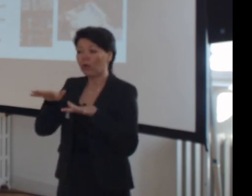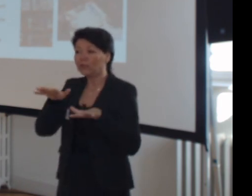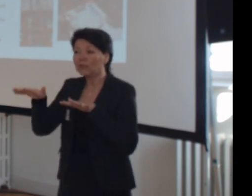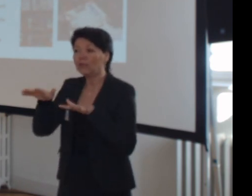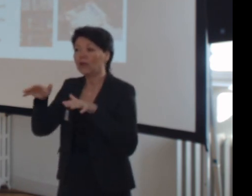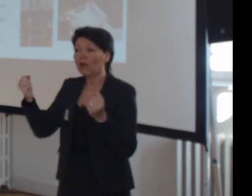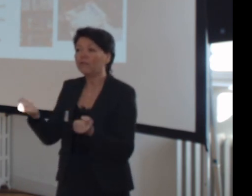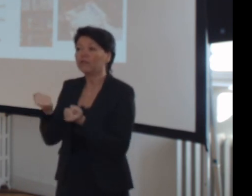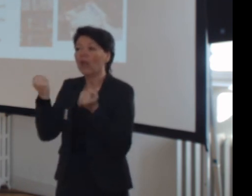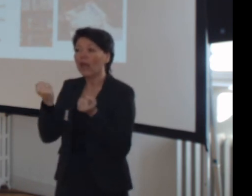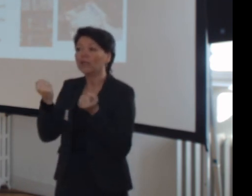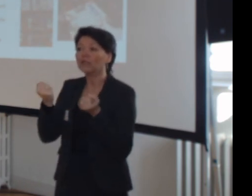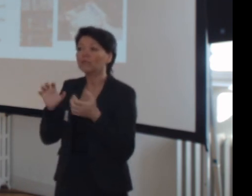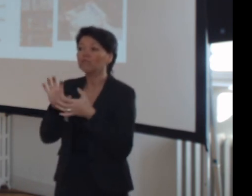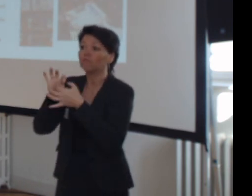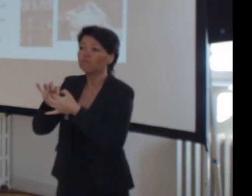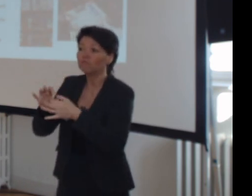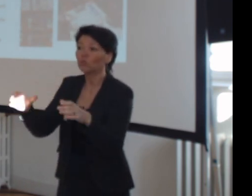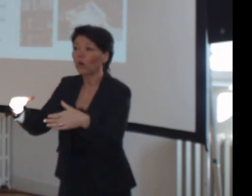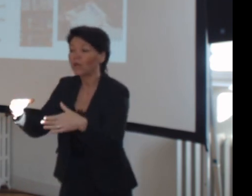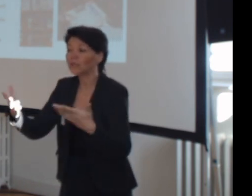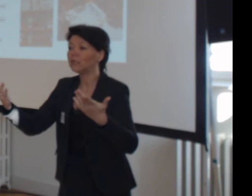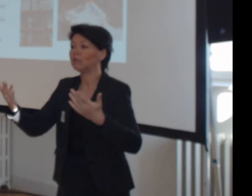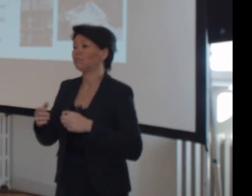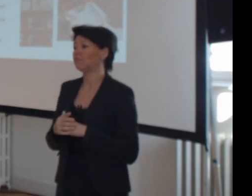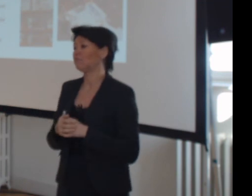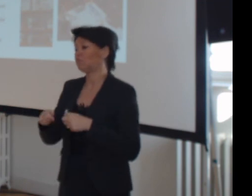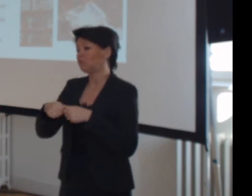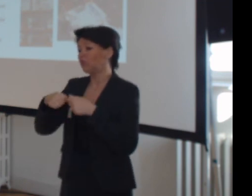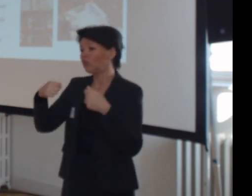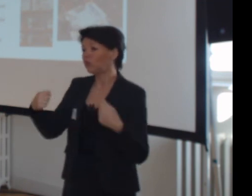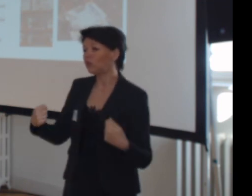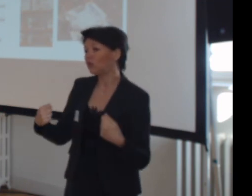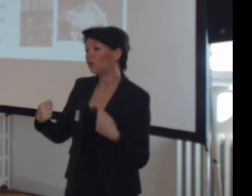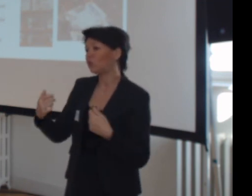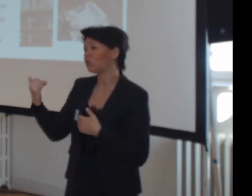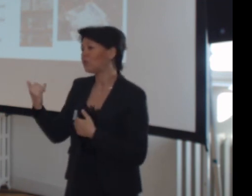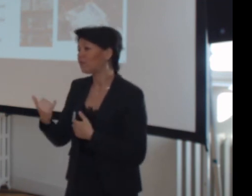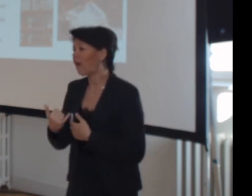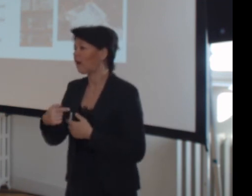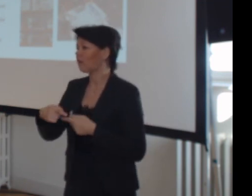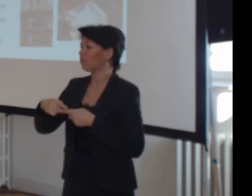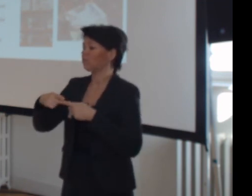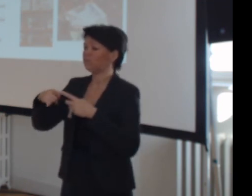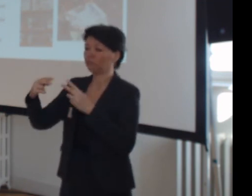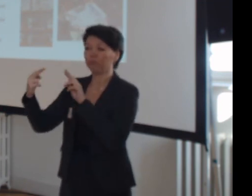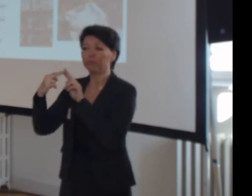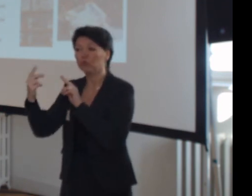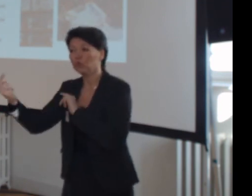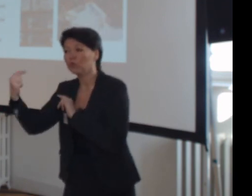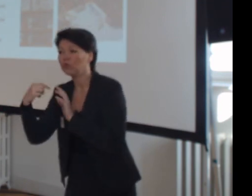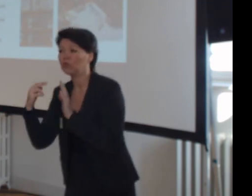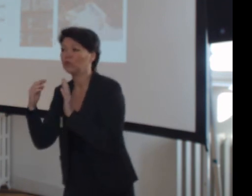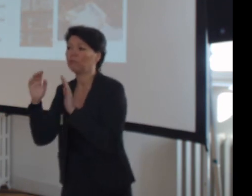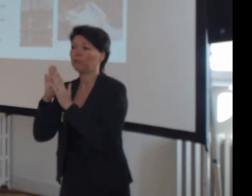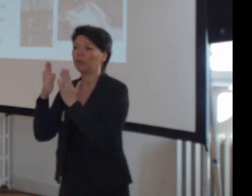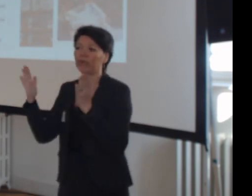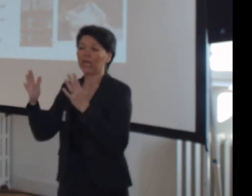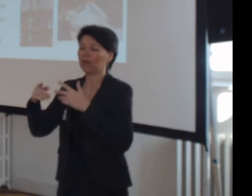well. Conversation tables, introductory visits to the libraries, etc. We try to work